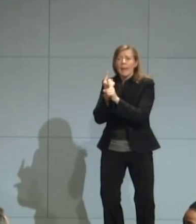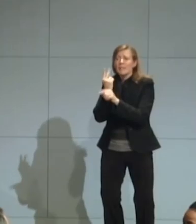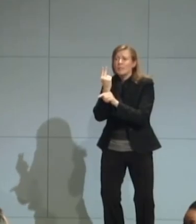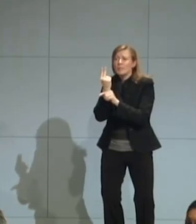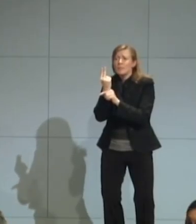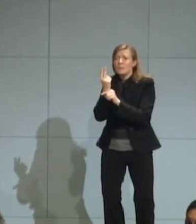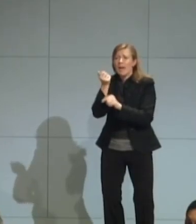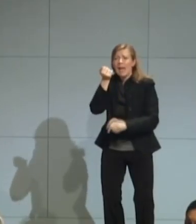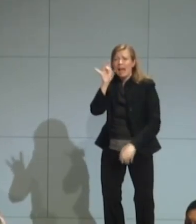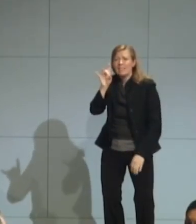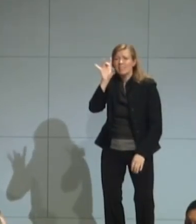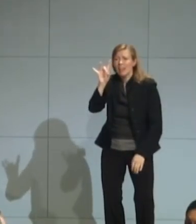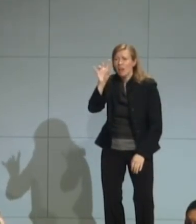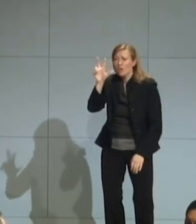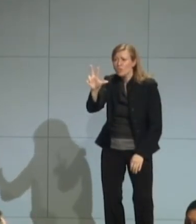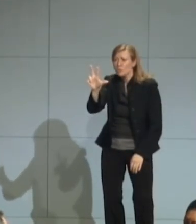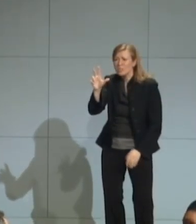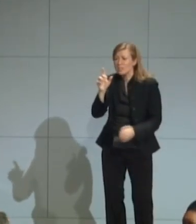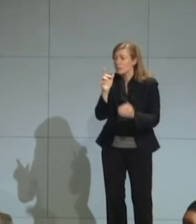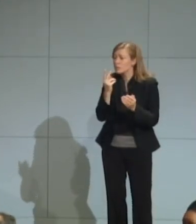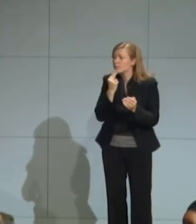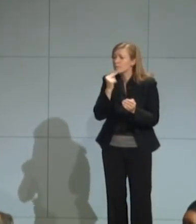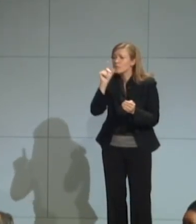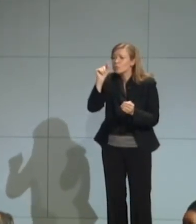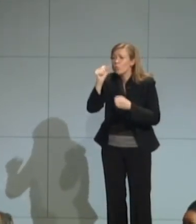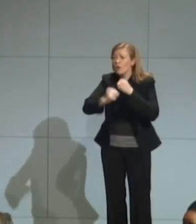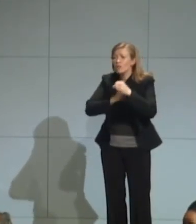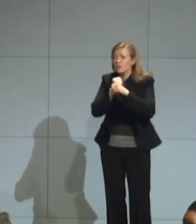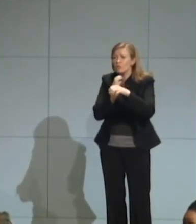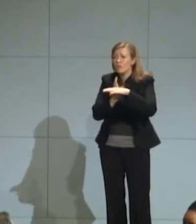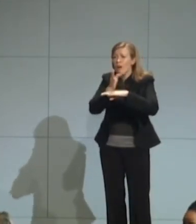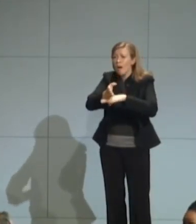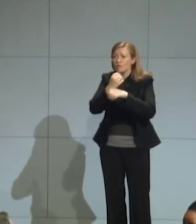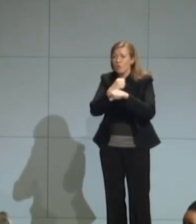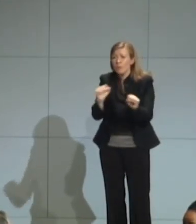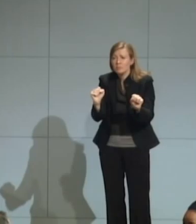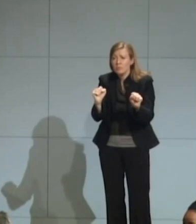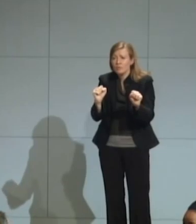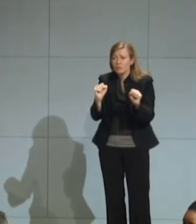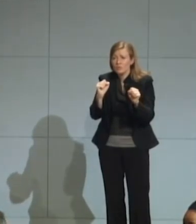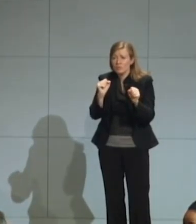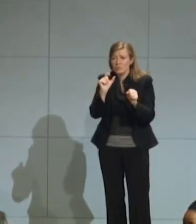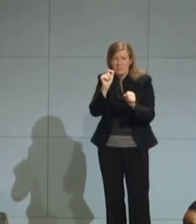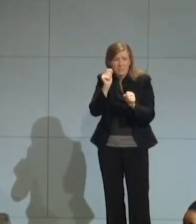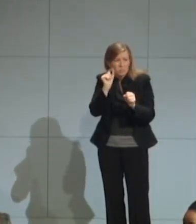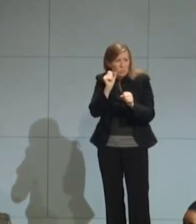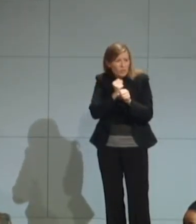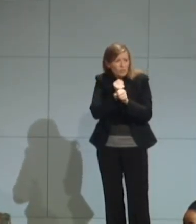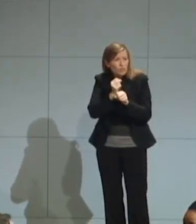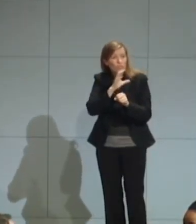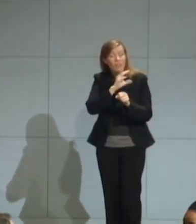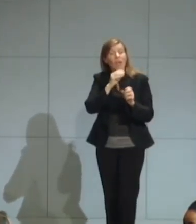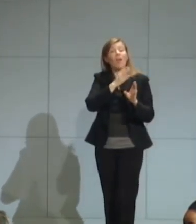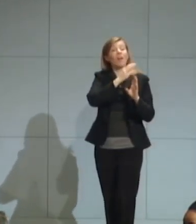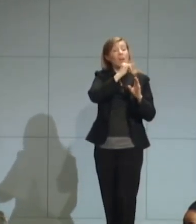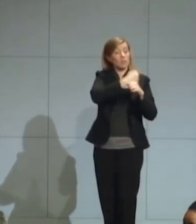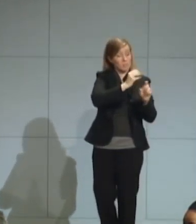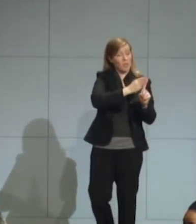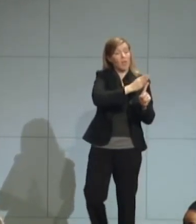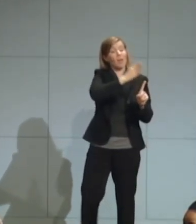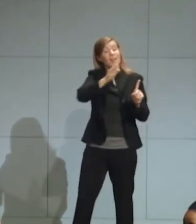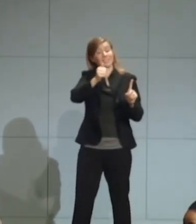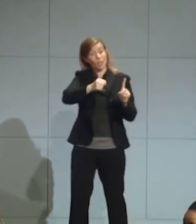trillion of other people's money, there would be a congressional investigation. People would be going to